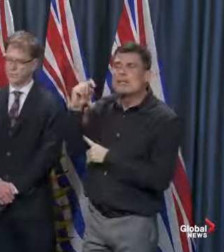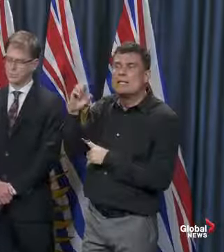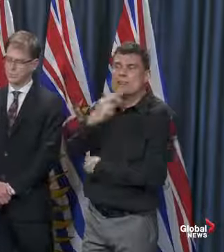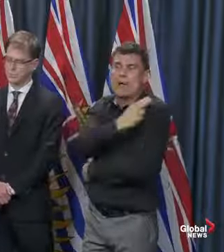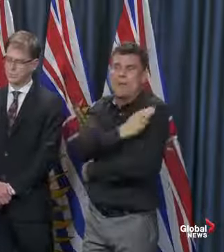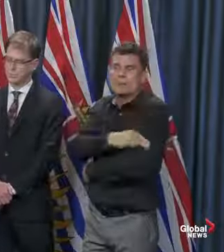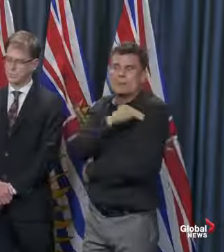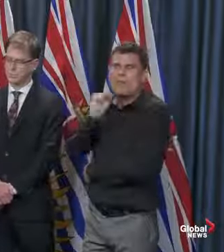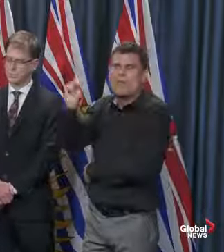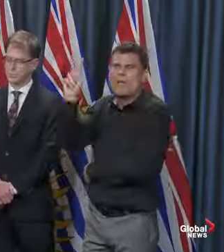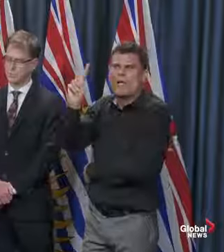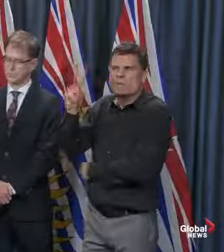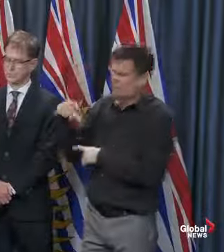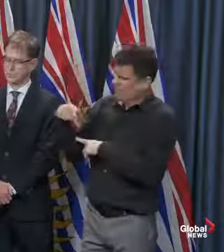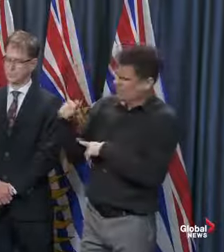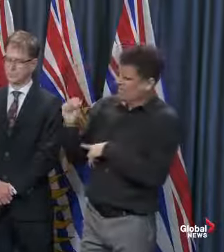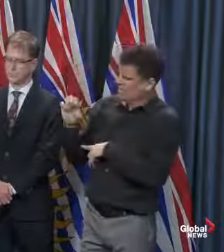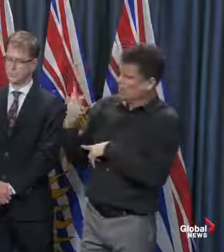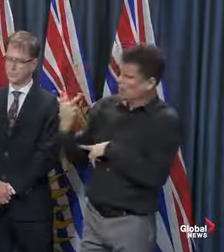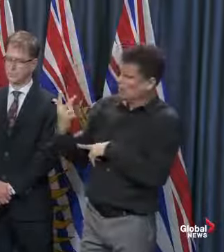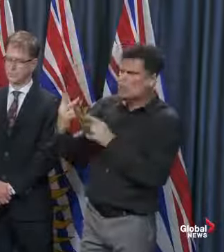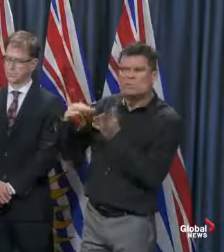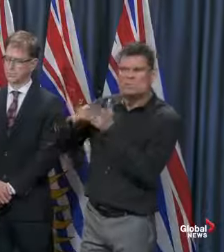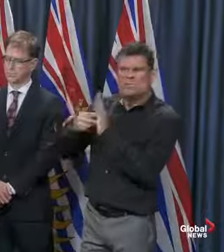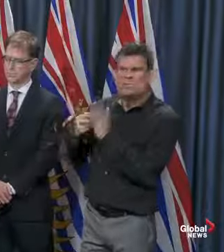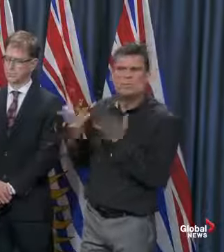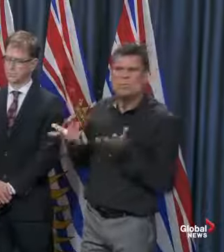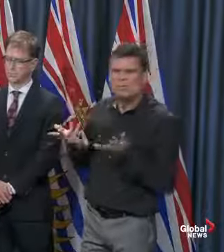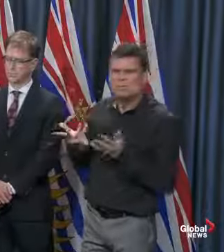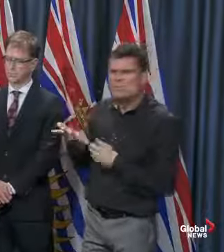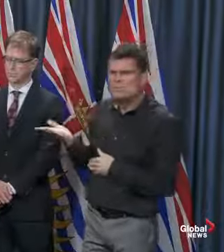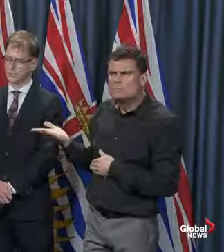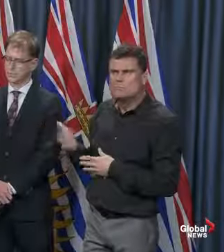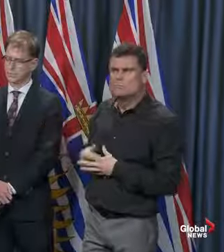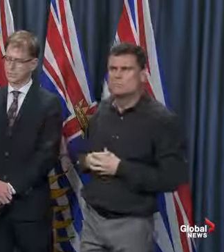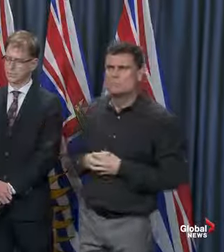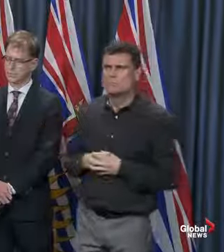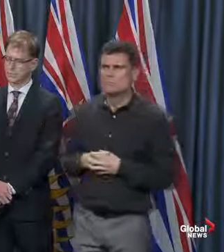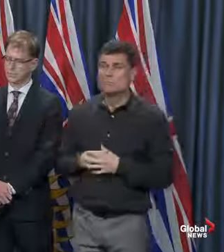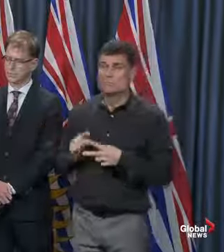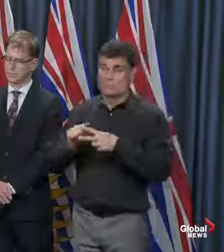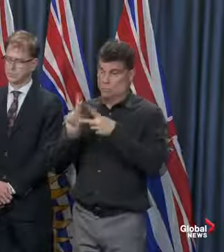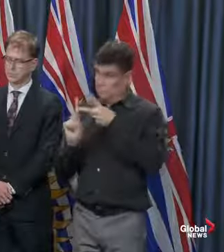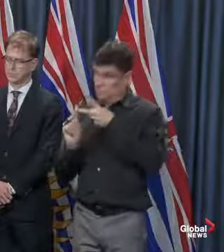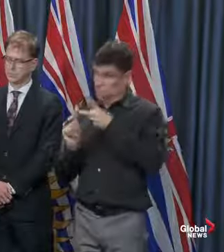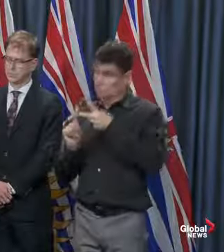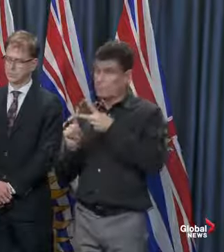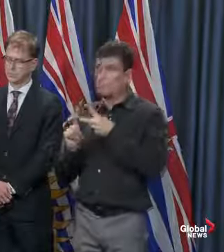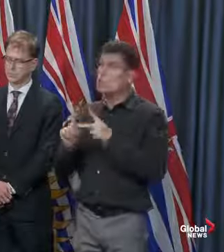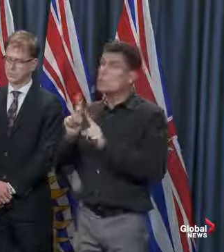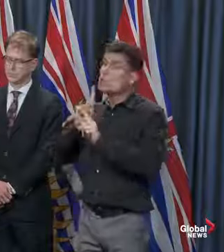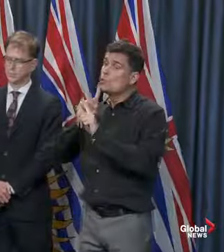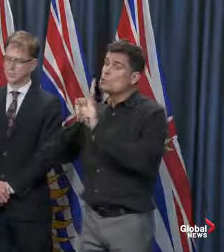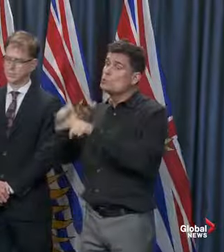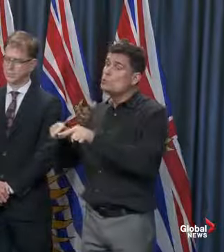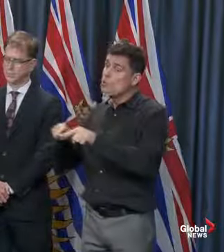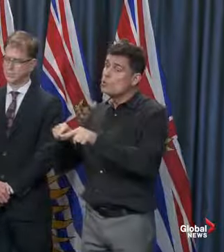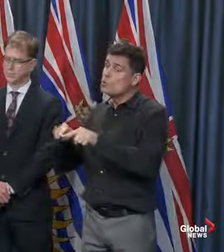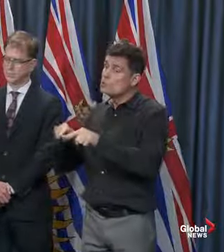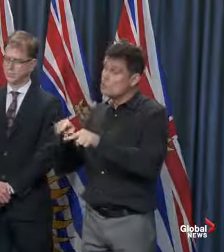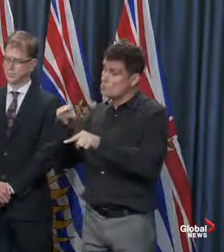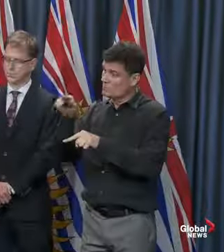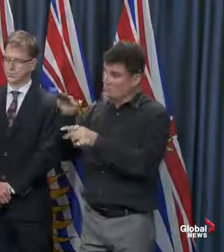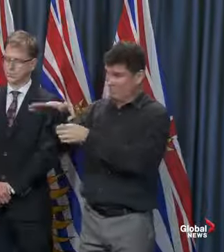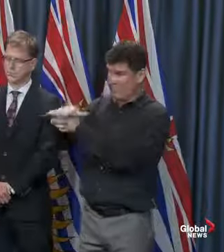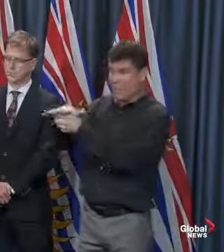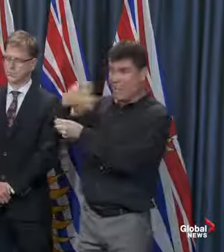this is different than the response you're putting in place at other hospitals, and why Lionsgate is being put